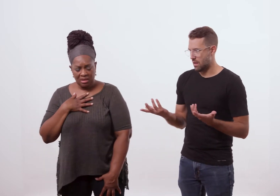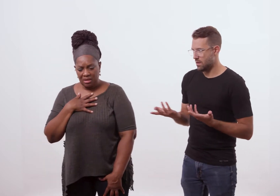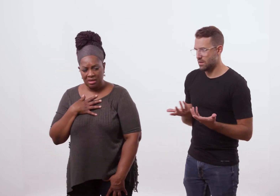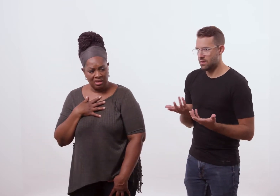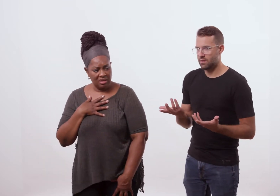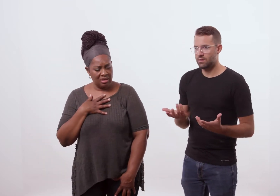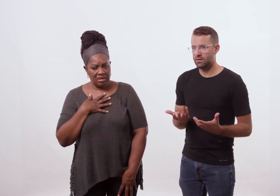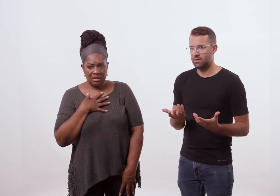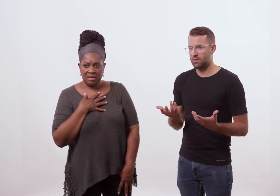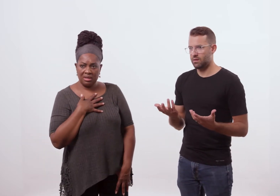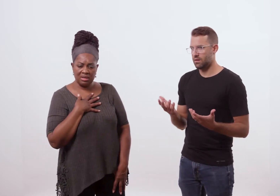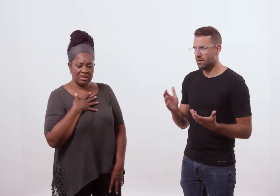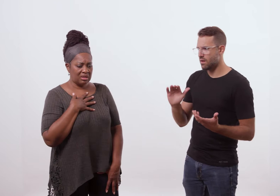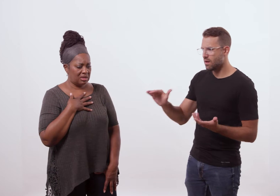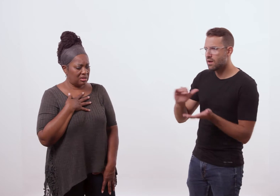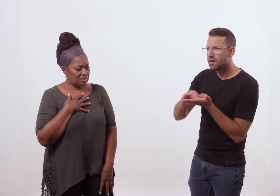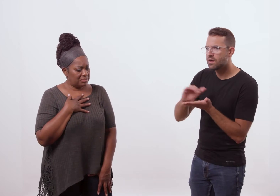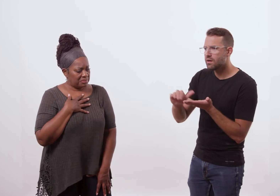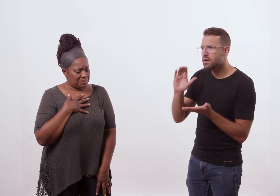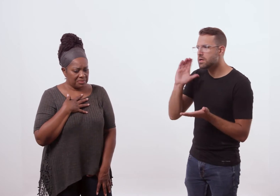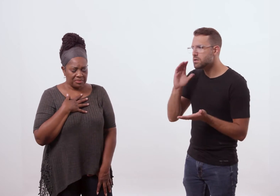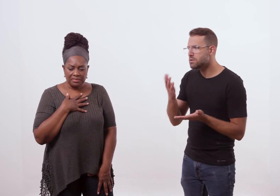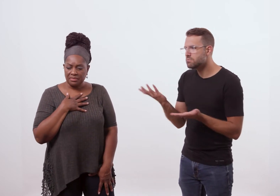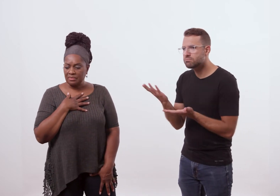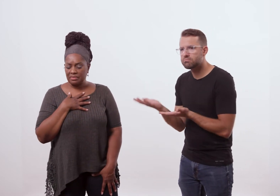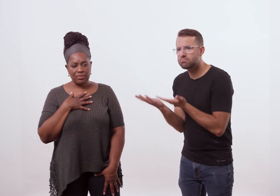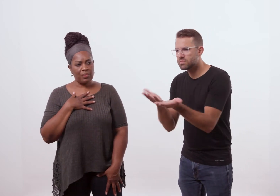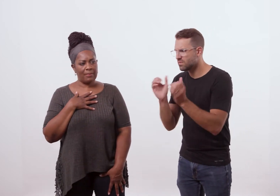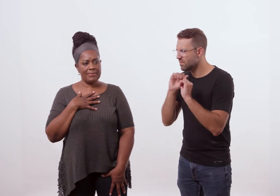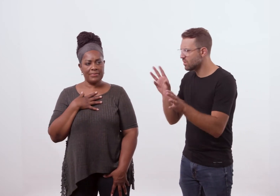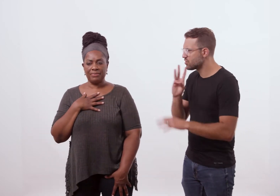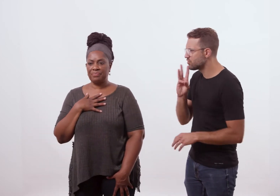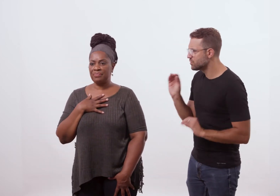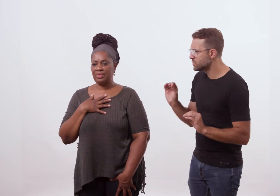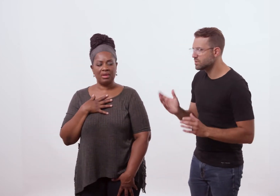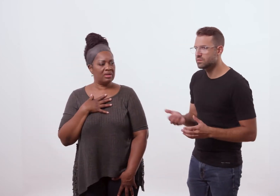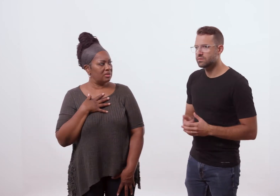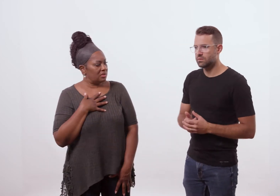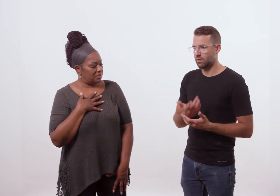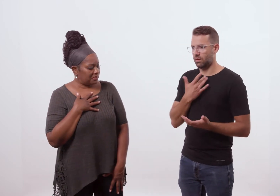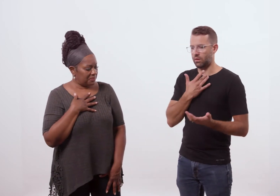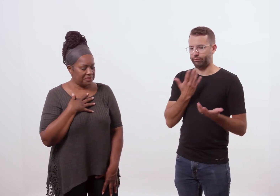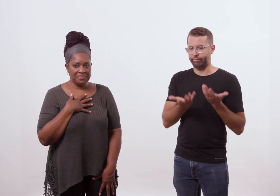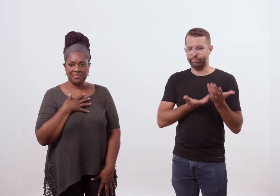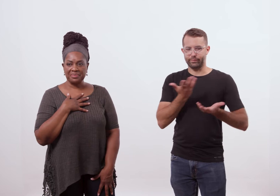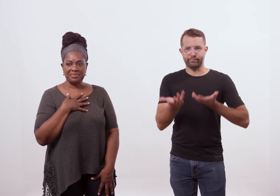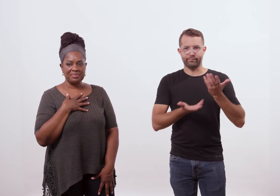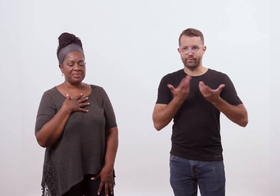doing? Excuse me, but it doesn't look like you're carrying much water. Huh? Oh, something